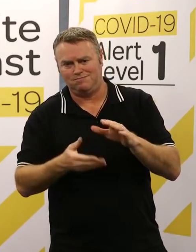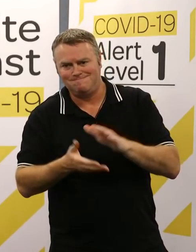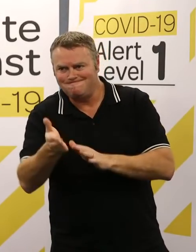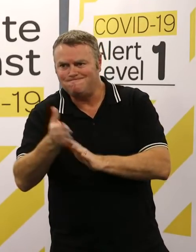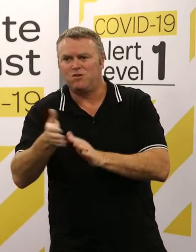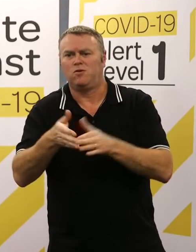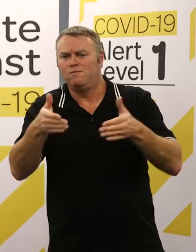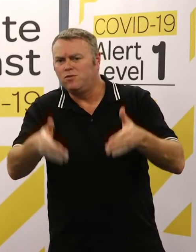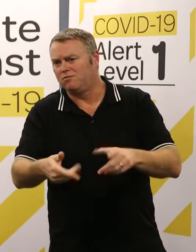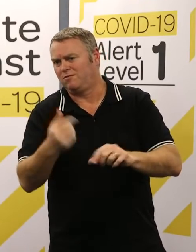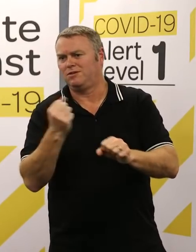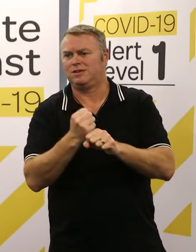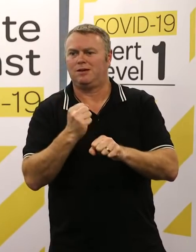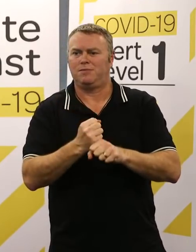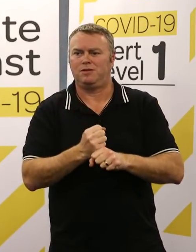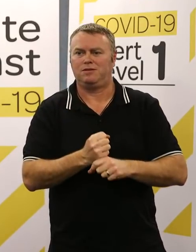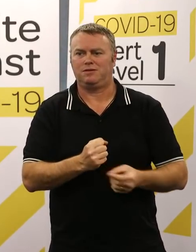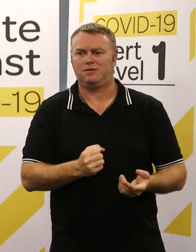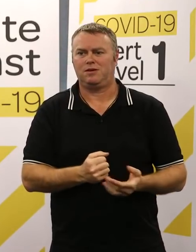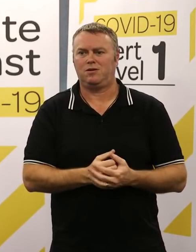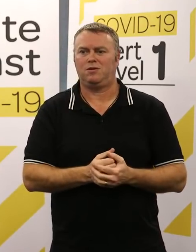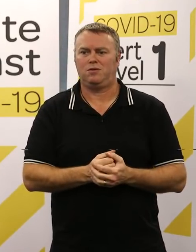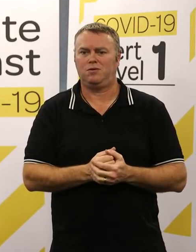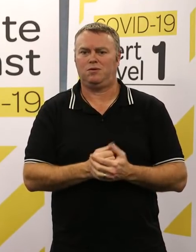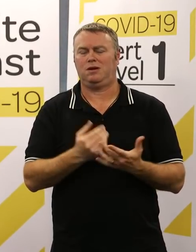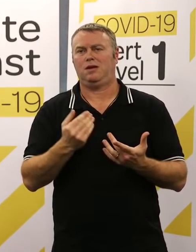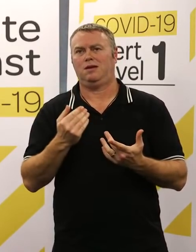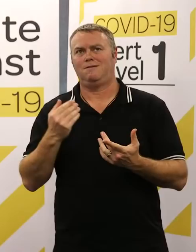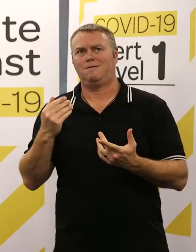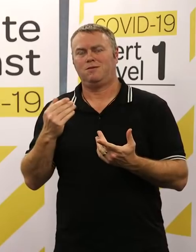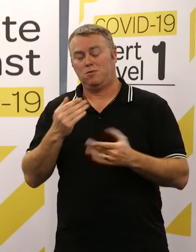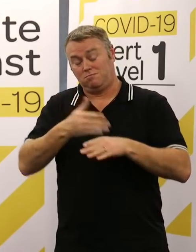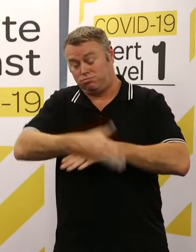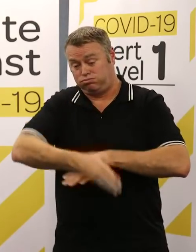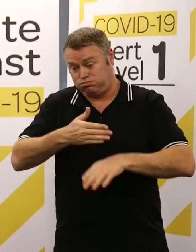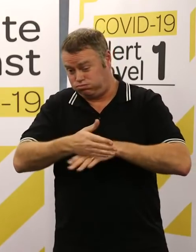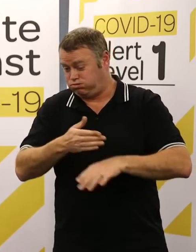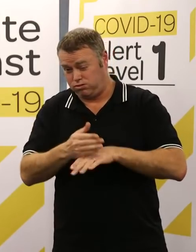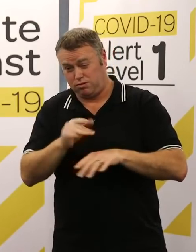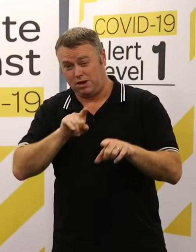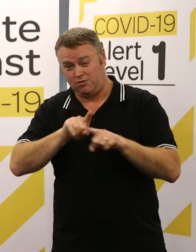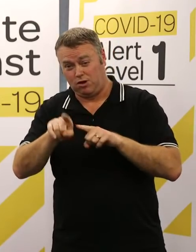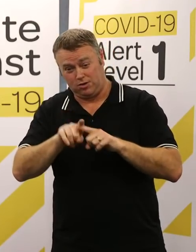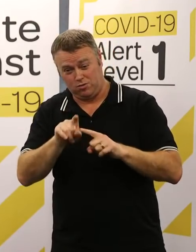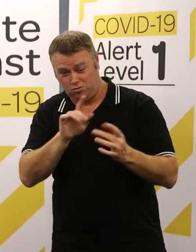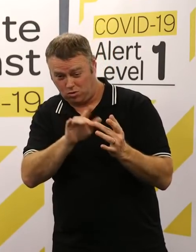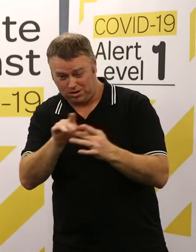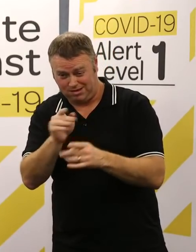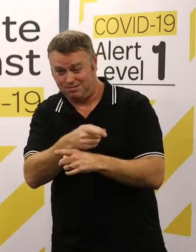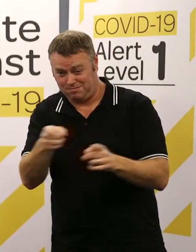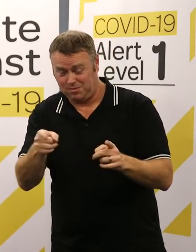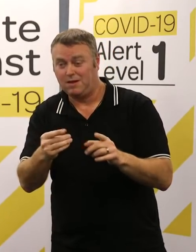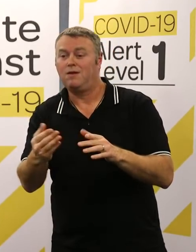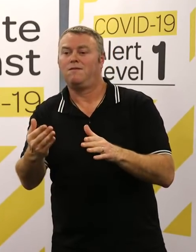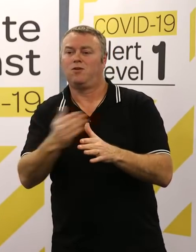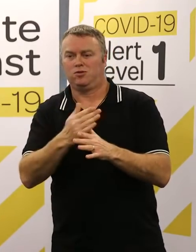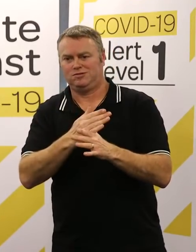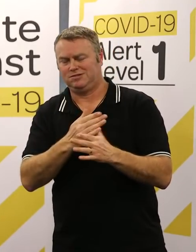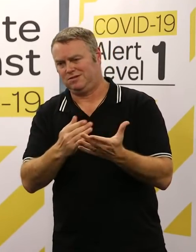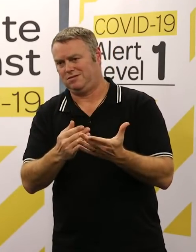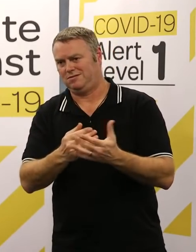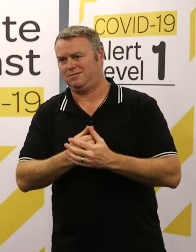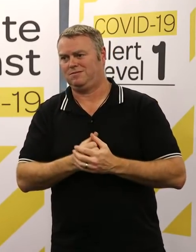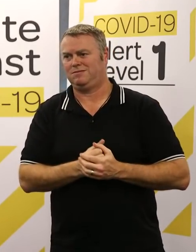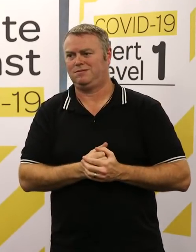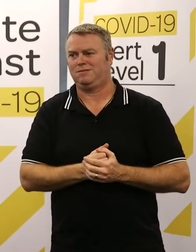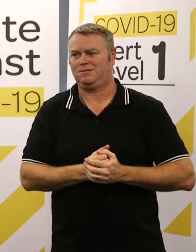find the one or two people towards the end who we hadn't been able to track down. But there have been reports of people who called Healthline